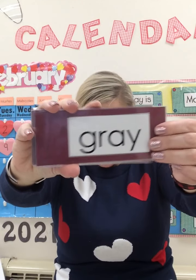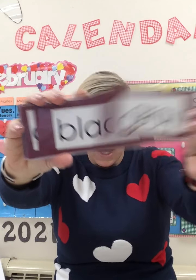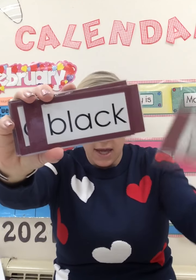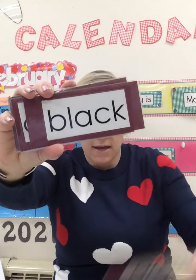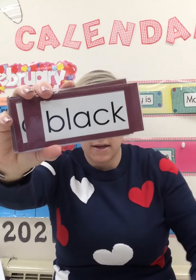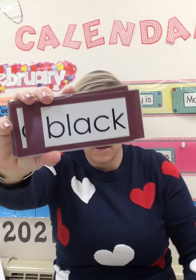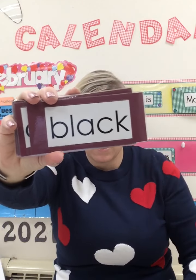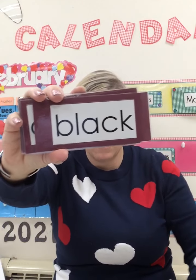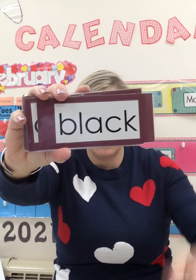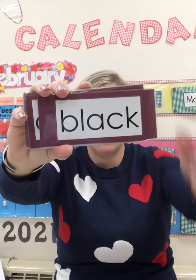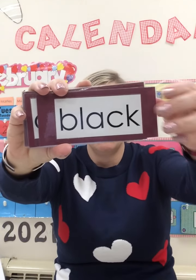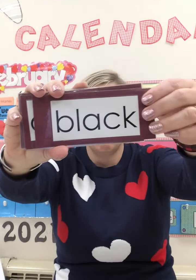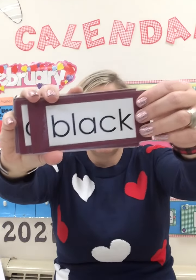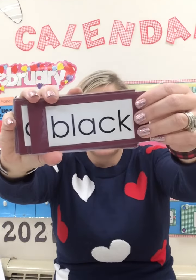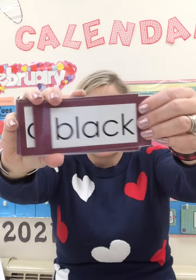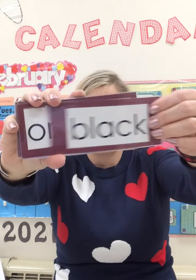gray, black,